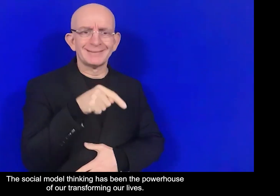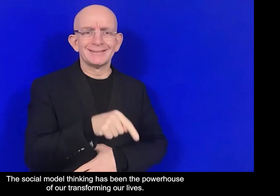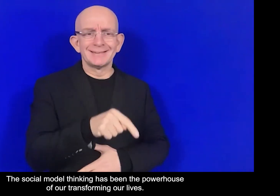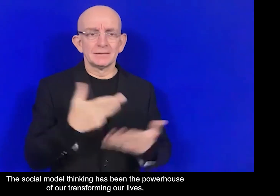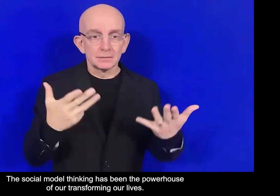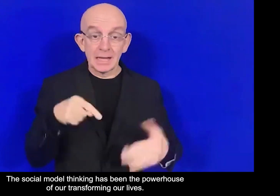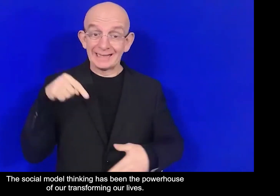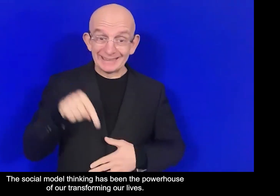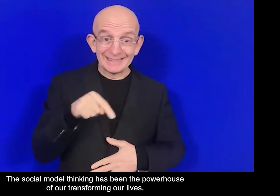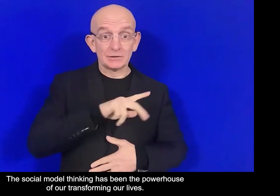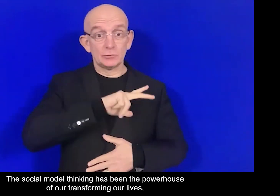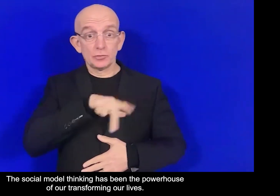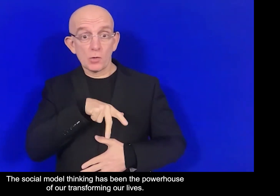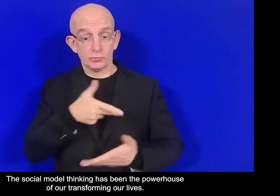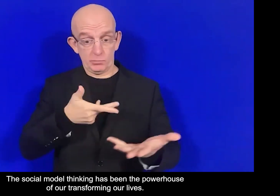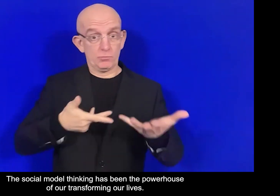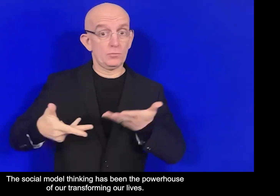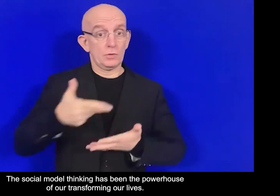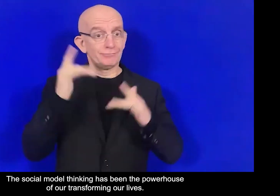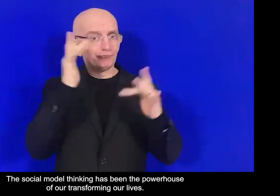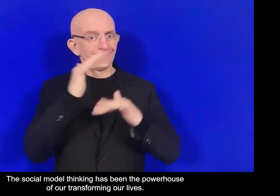our transforming our life.